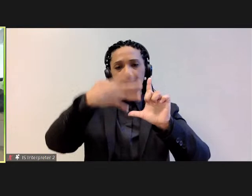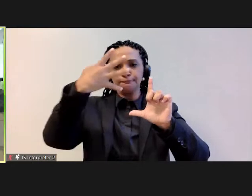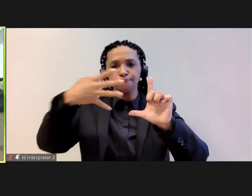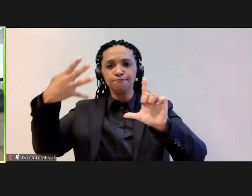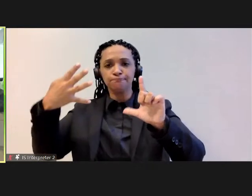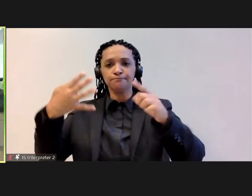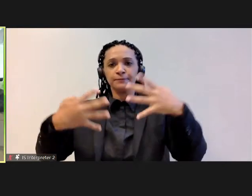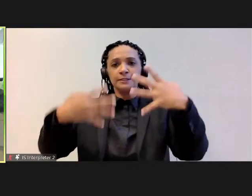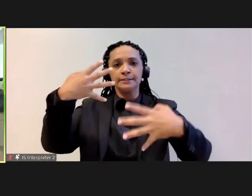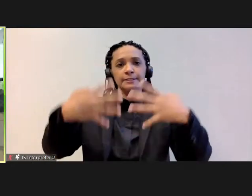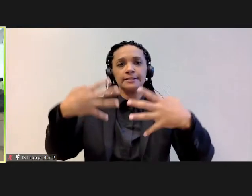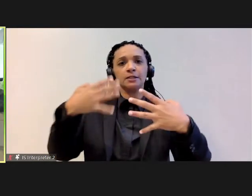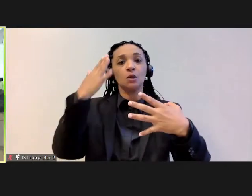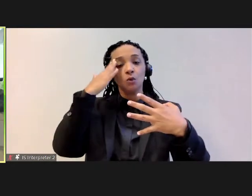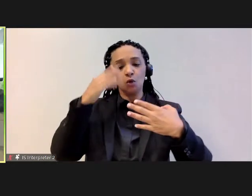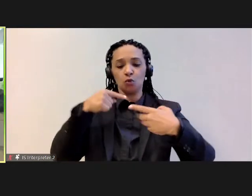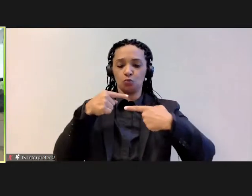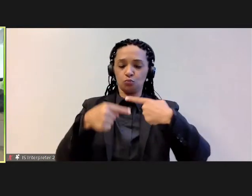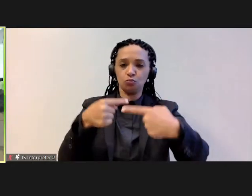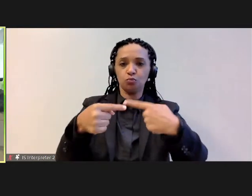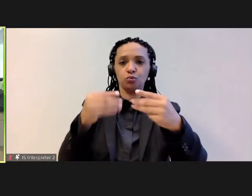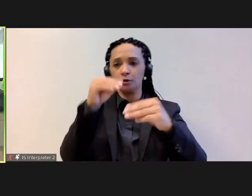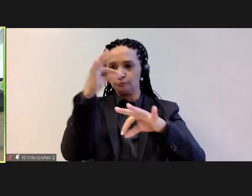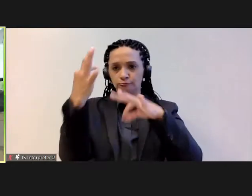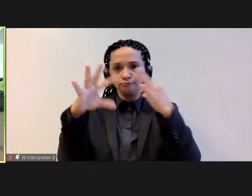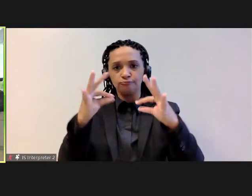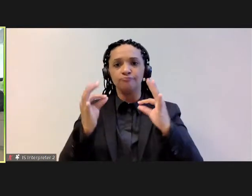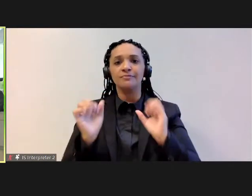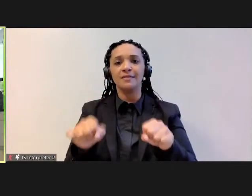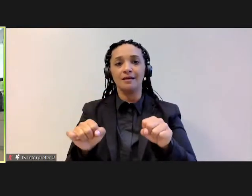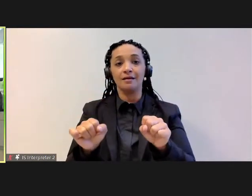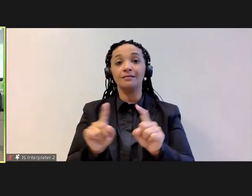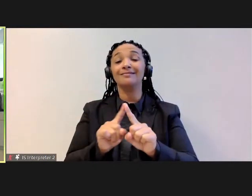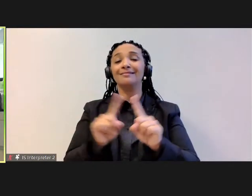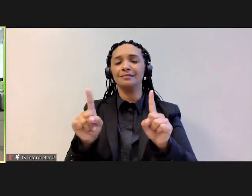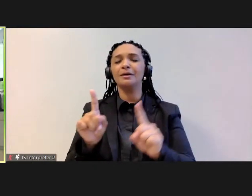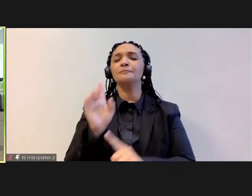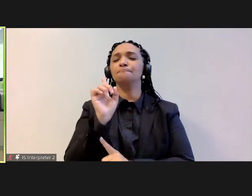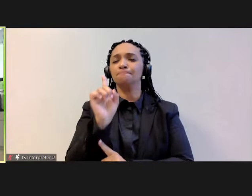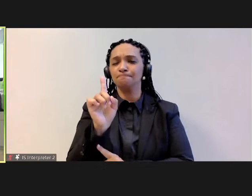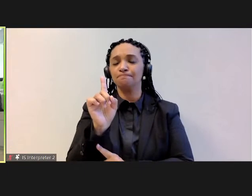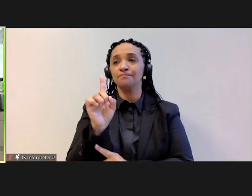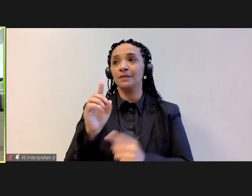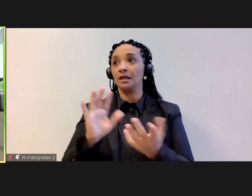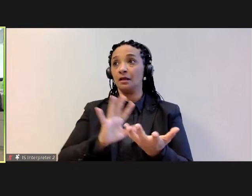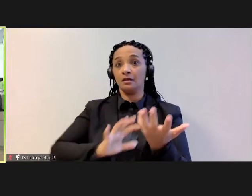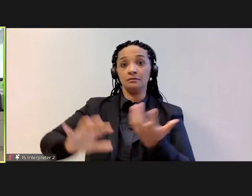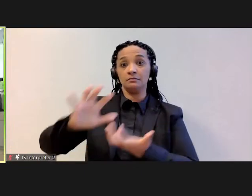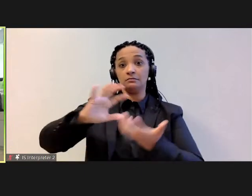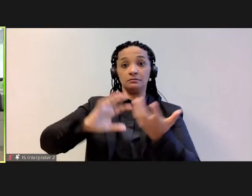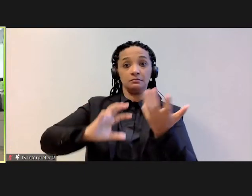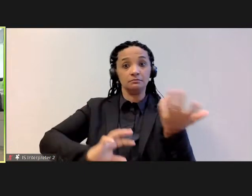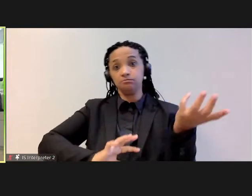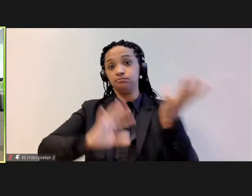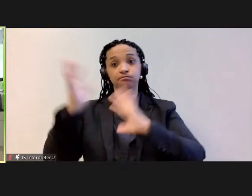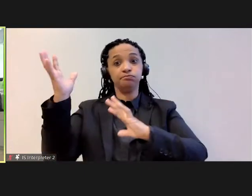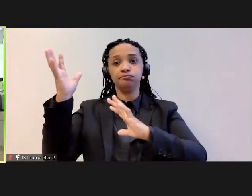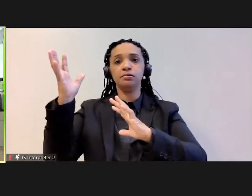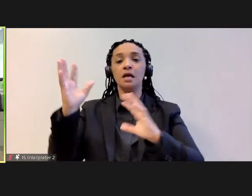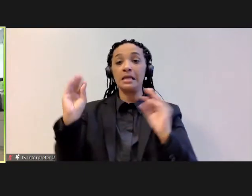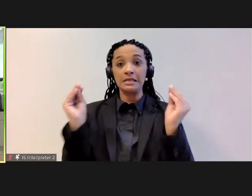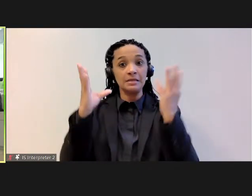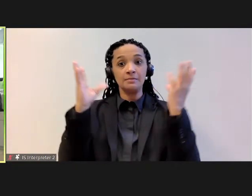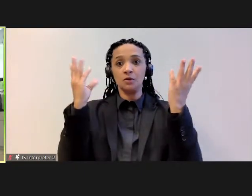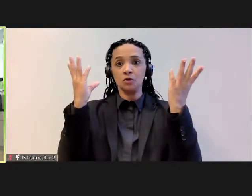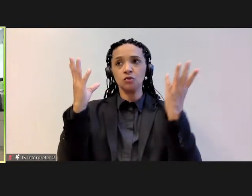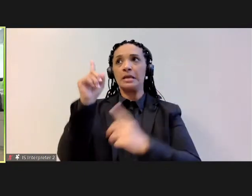to even normal times, but also to be accountable when there is a crisis. So this means that they need to support the